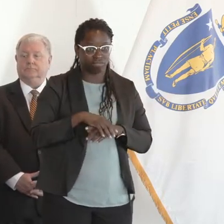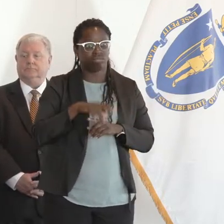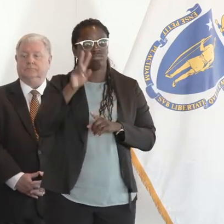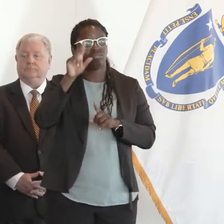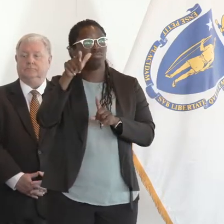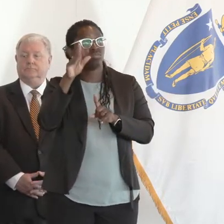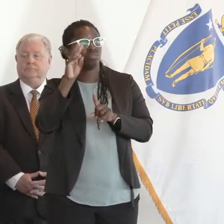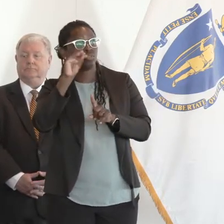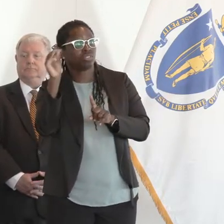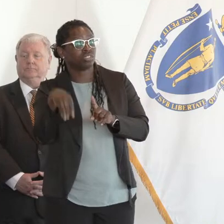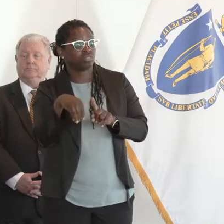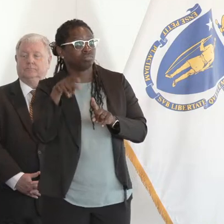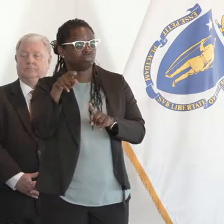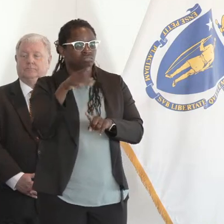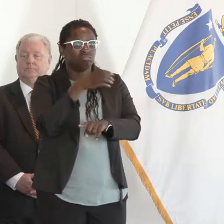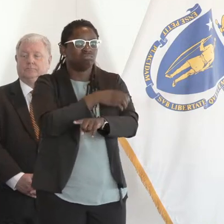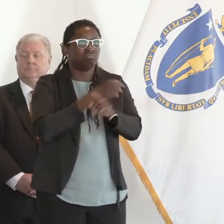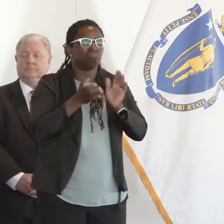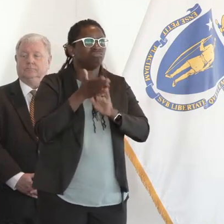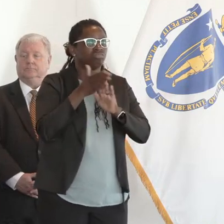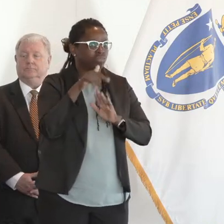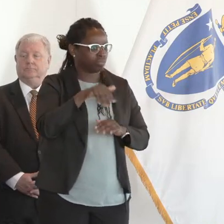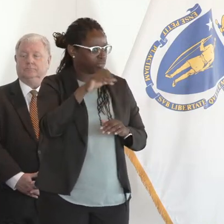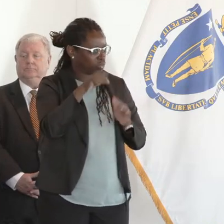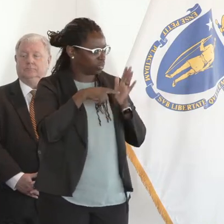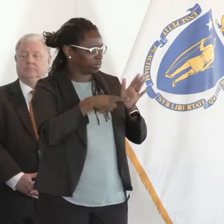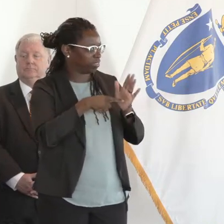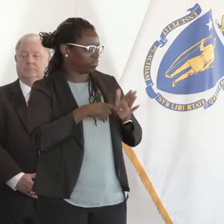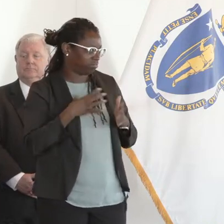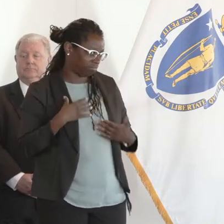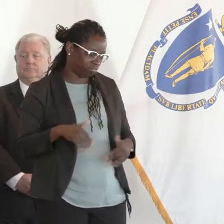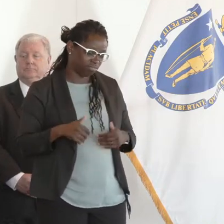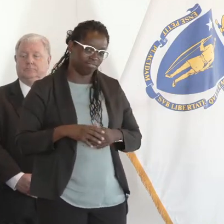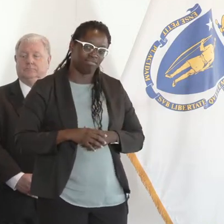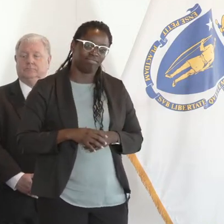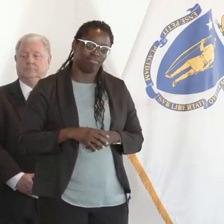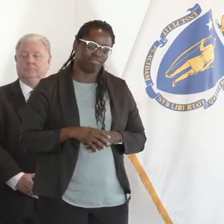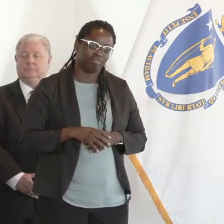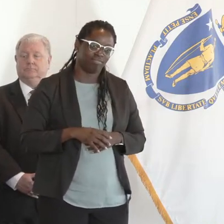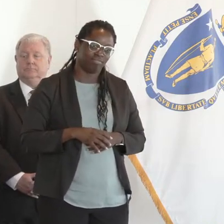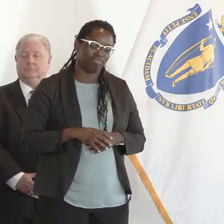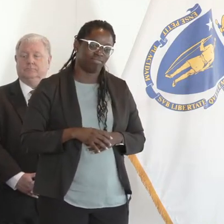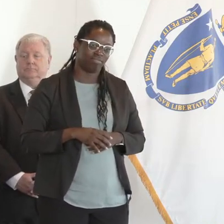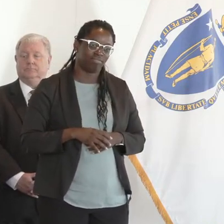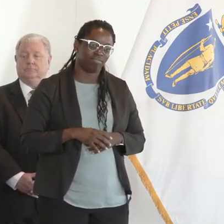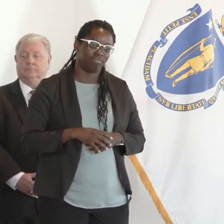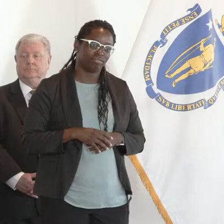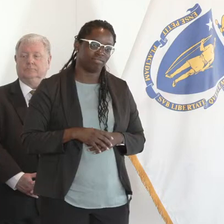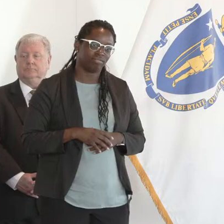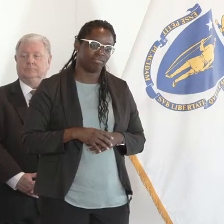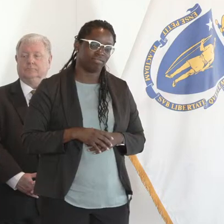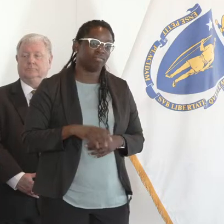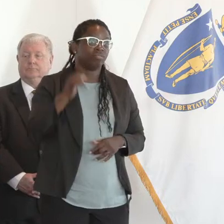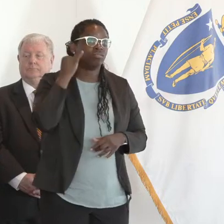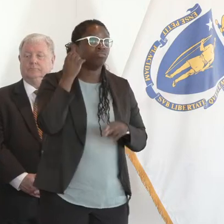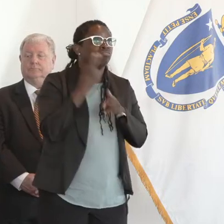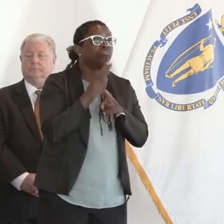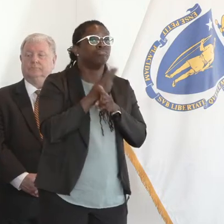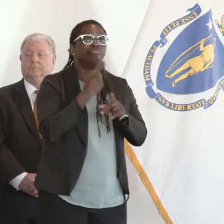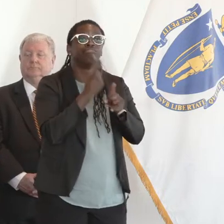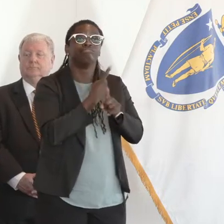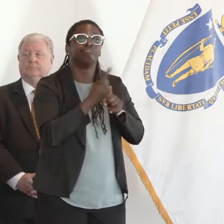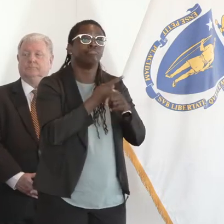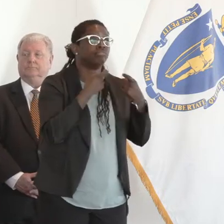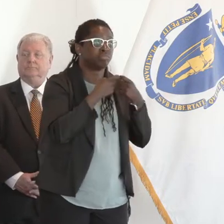know that more clean power puts more pressure on our already strained electric grid, so we, like our other states and